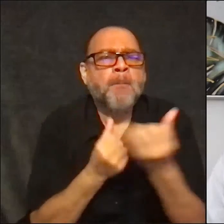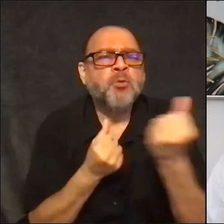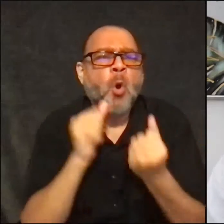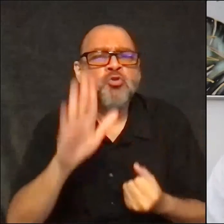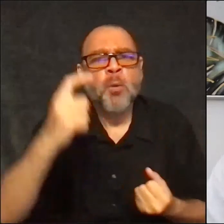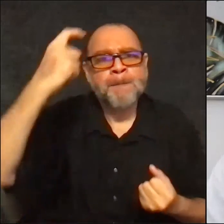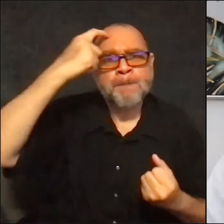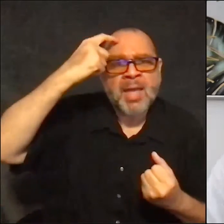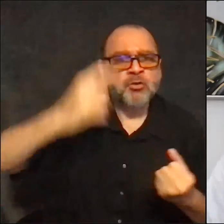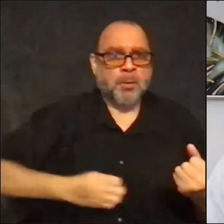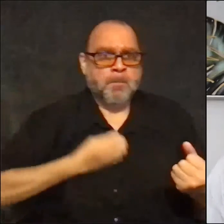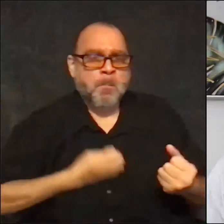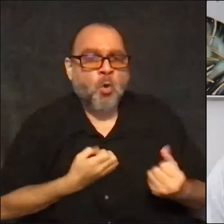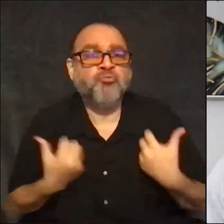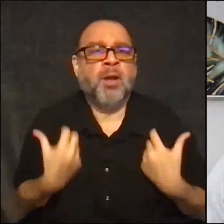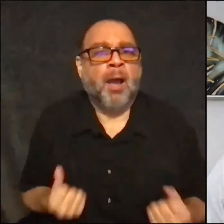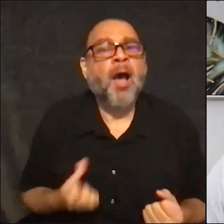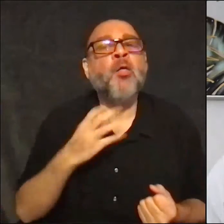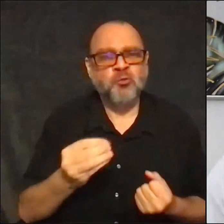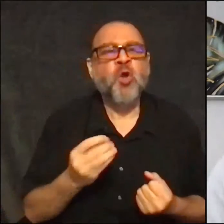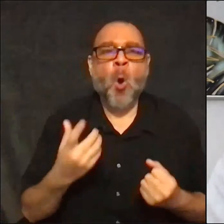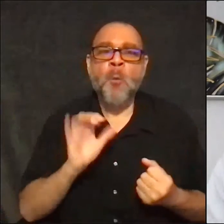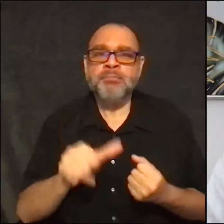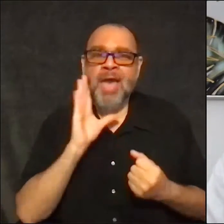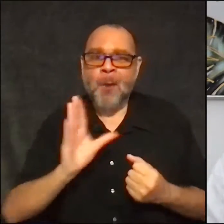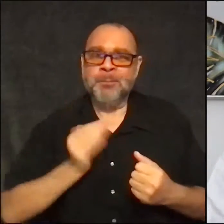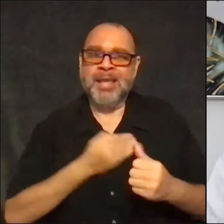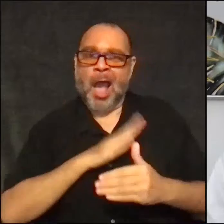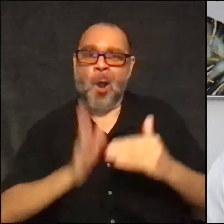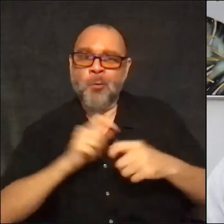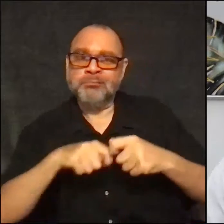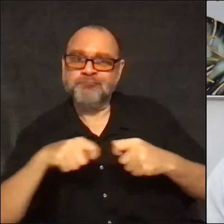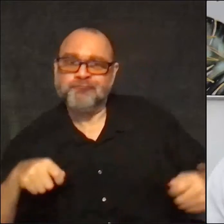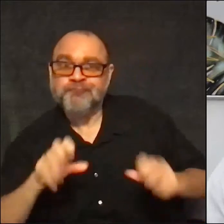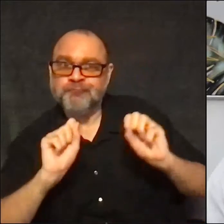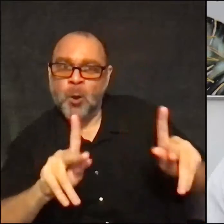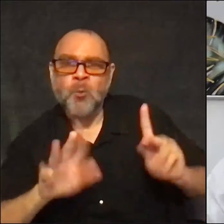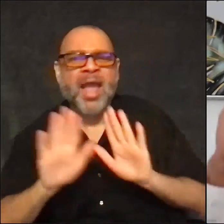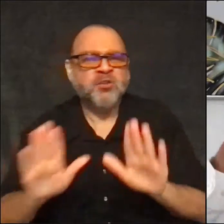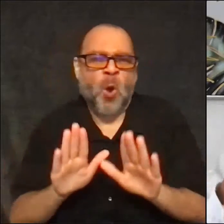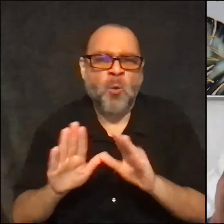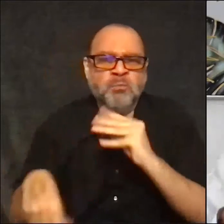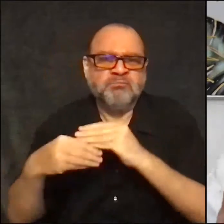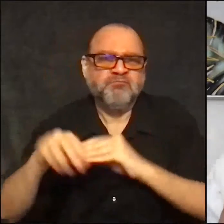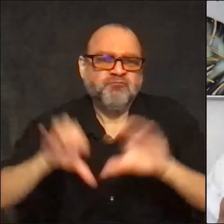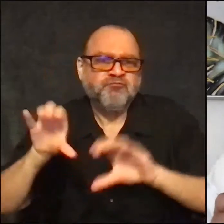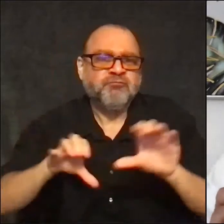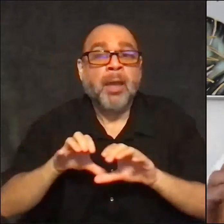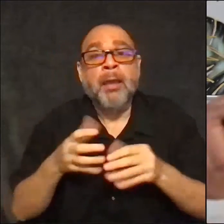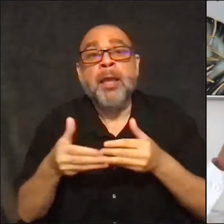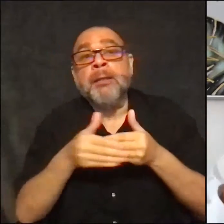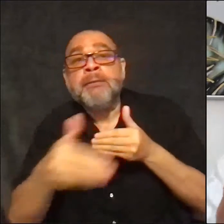Please drop into the chat box. What is the one action step that you are willing to take in the next 2